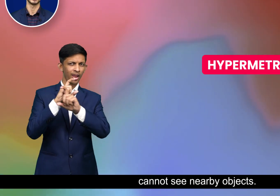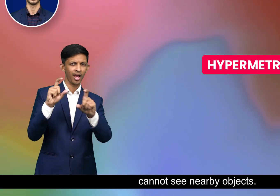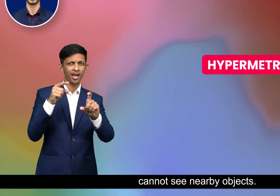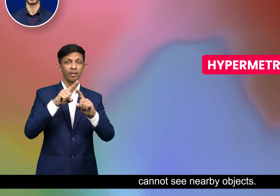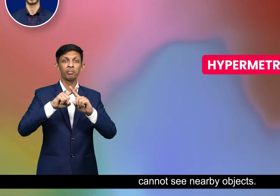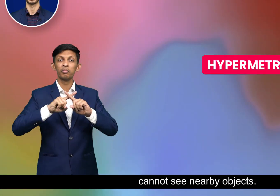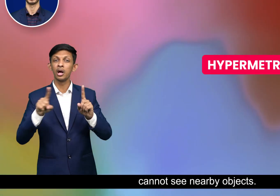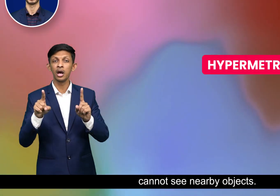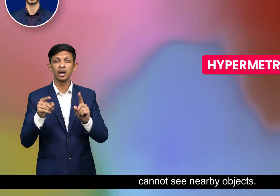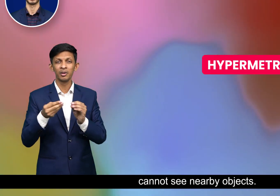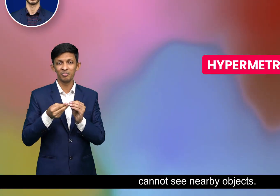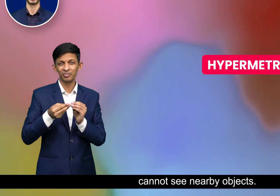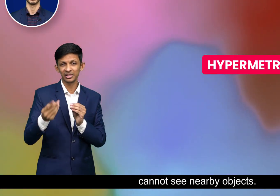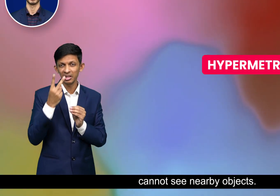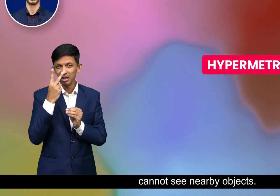objects.